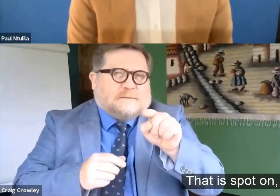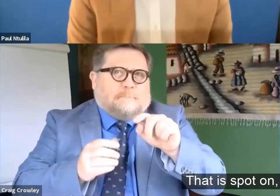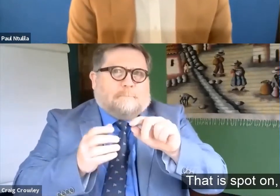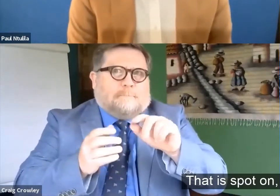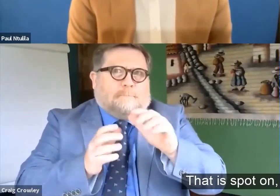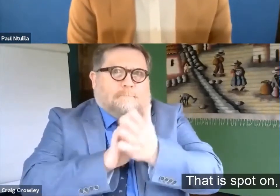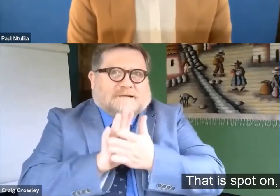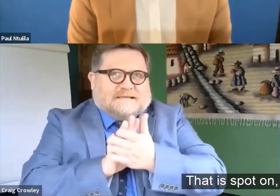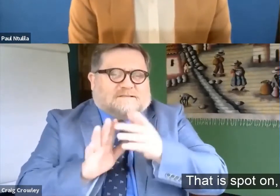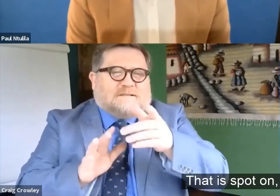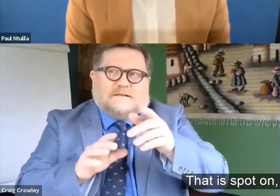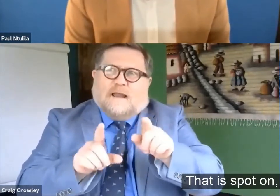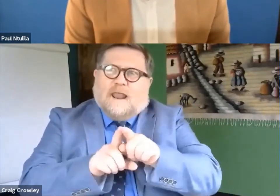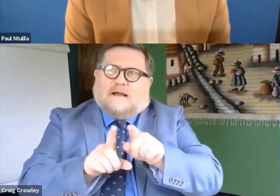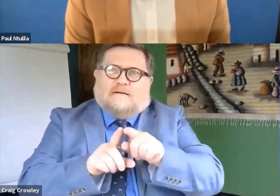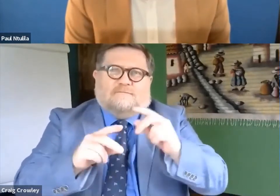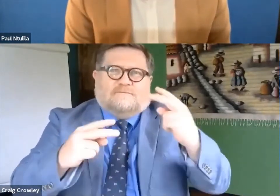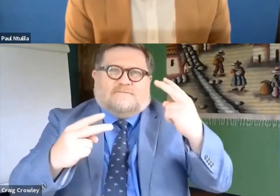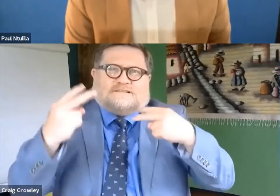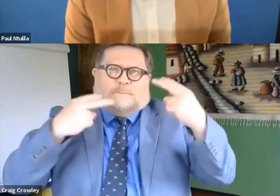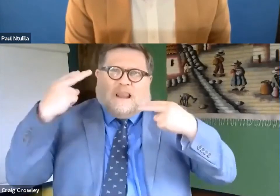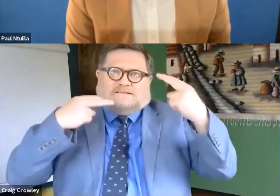on. It's just exactly that.